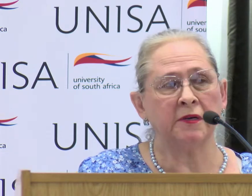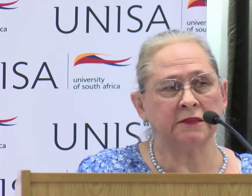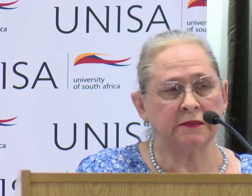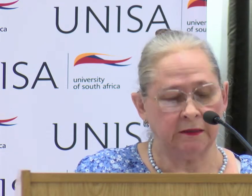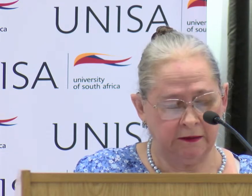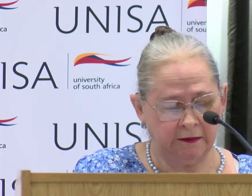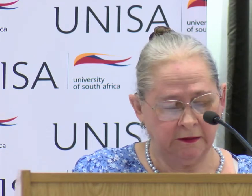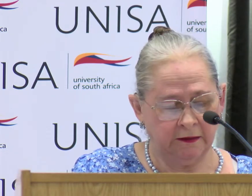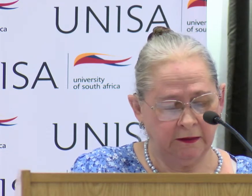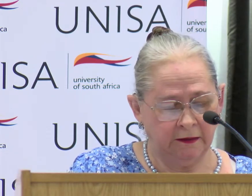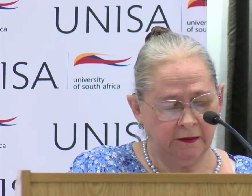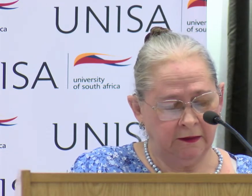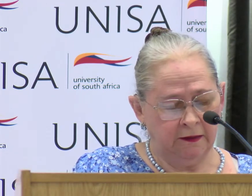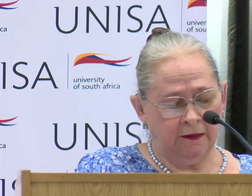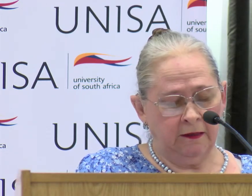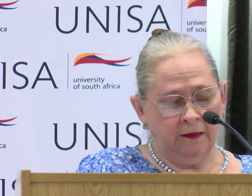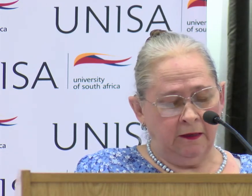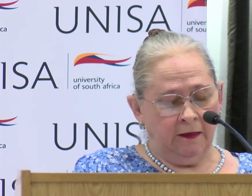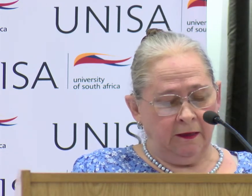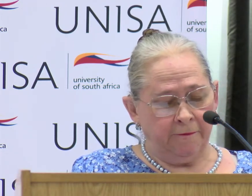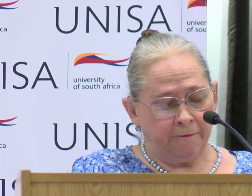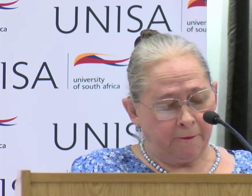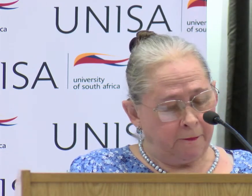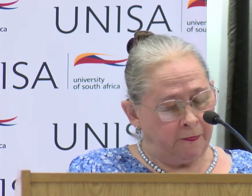of a person.